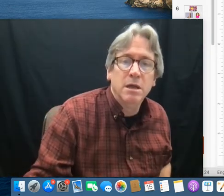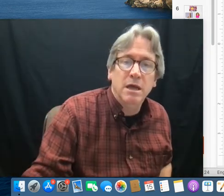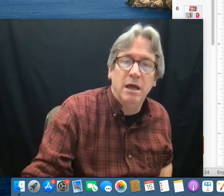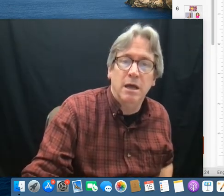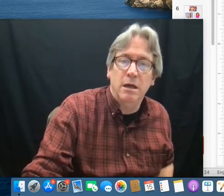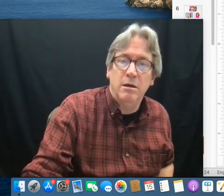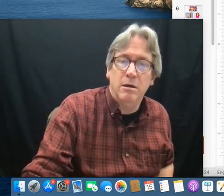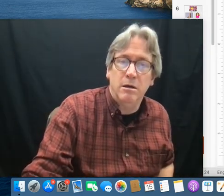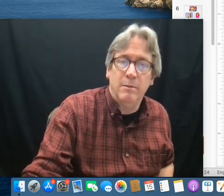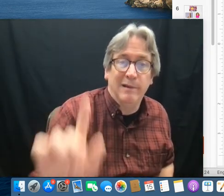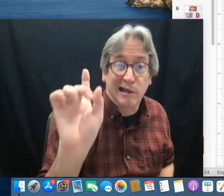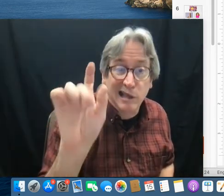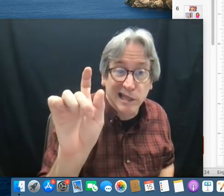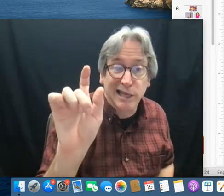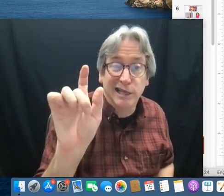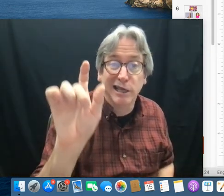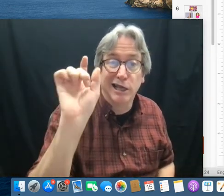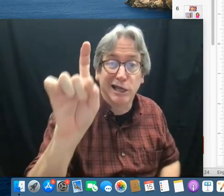Upload,